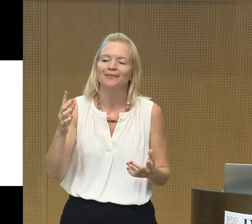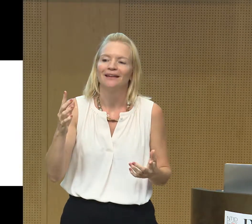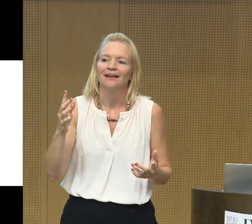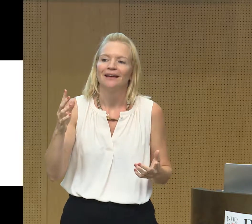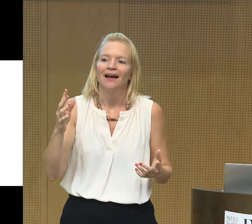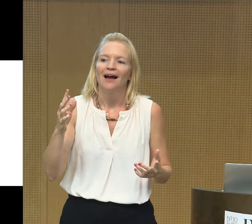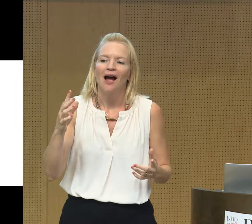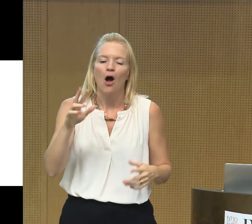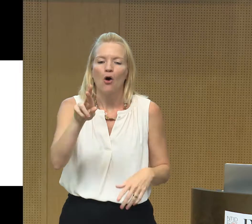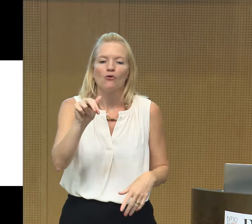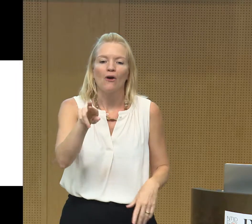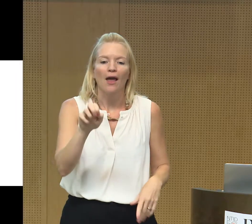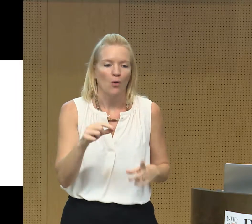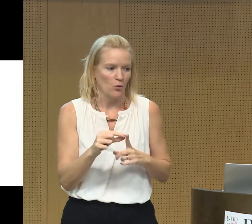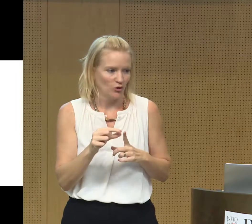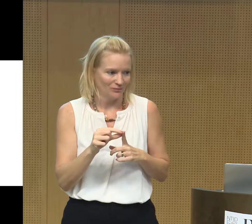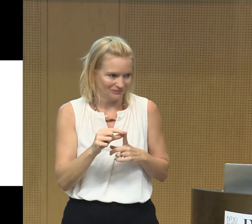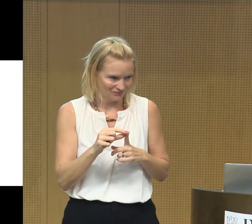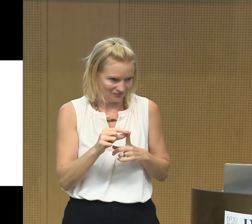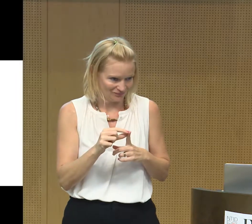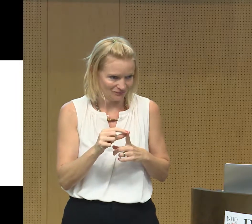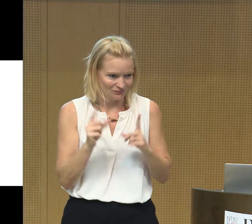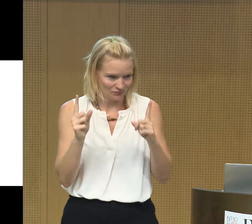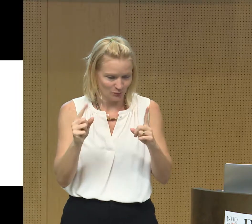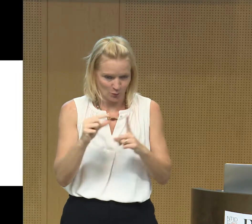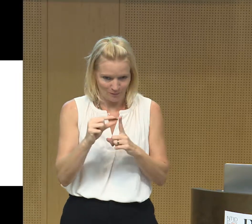It's a pretty rarely used word.